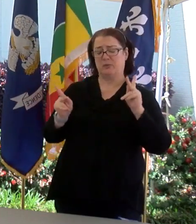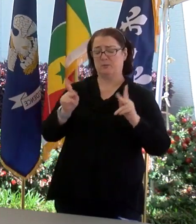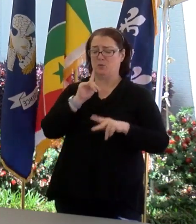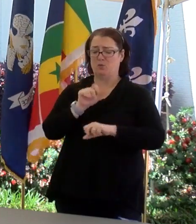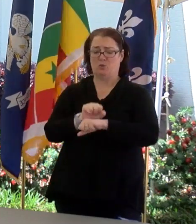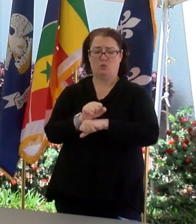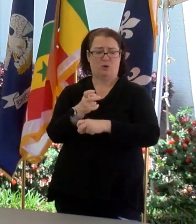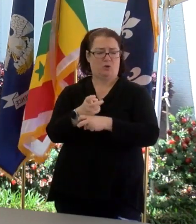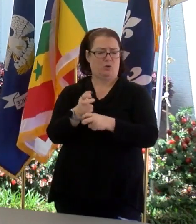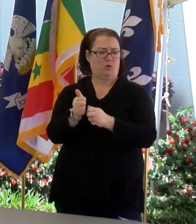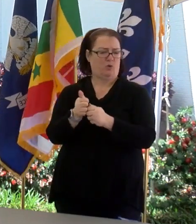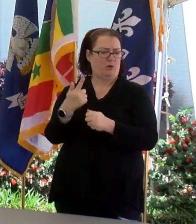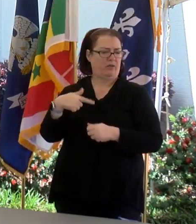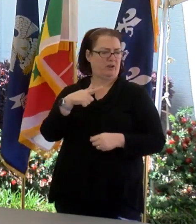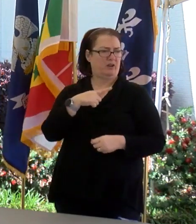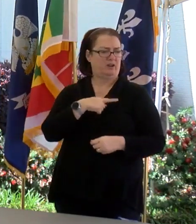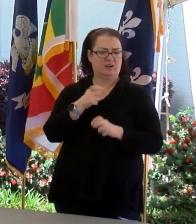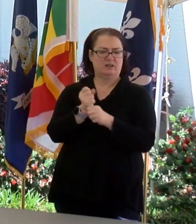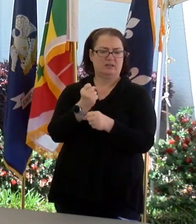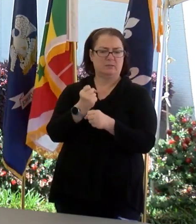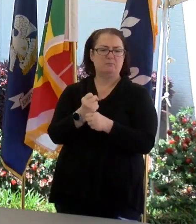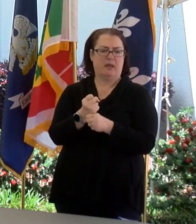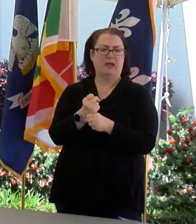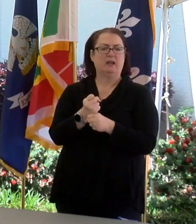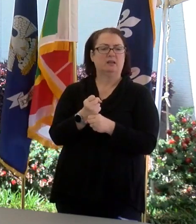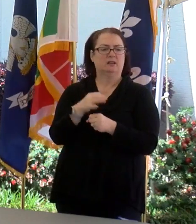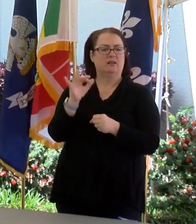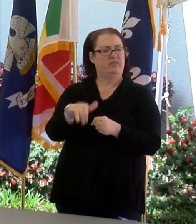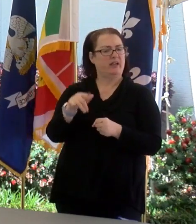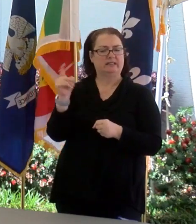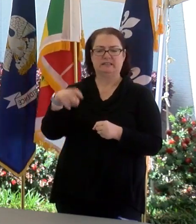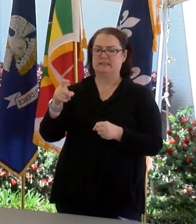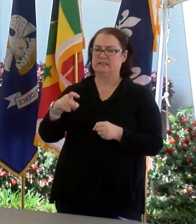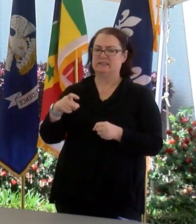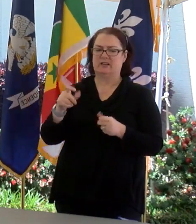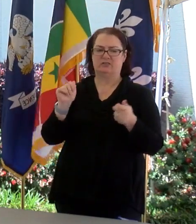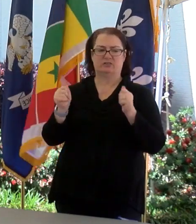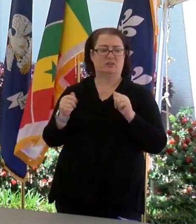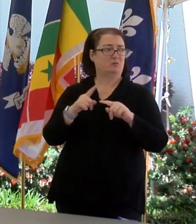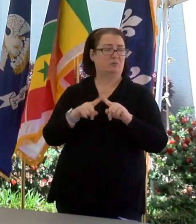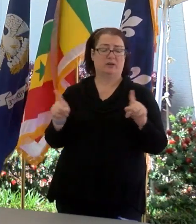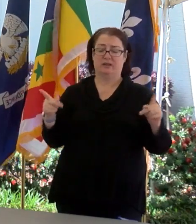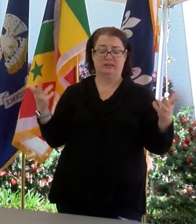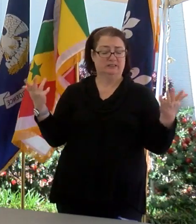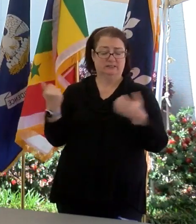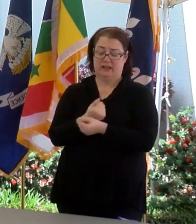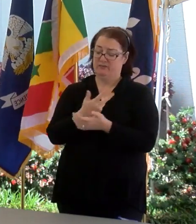with us, with the administration to, to make the necessary decisions that we need to make. But everything's on the table.